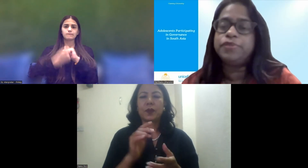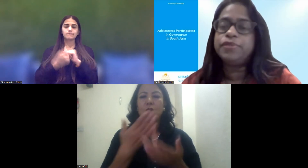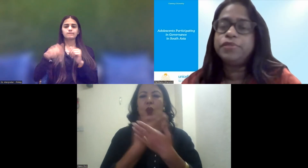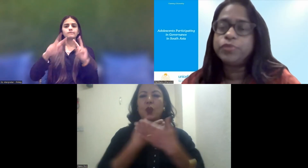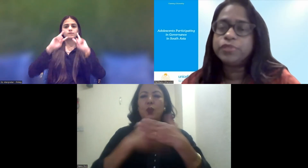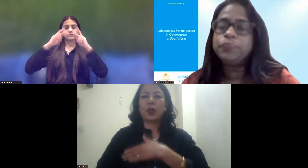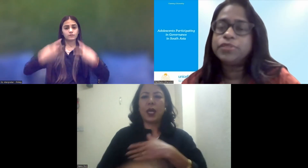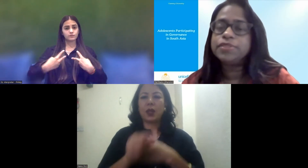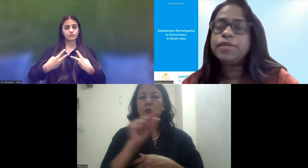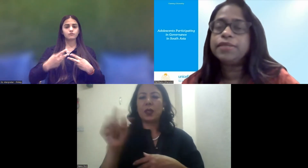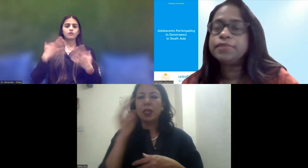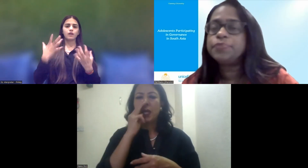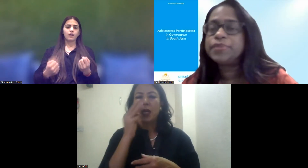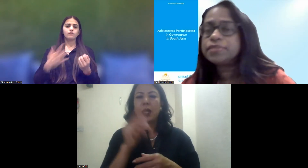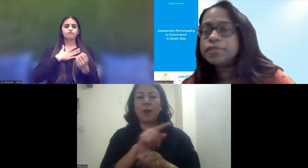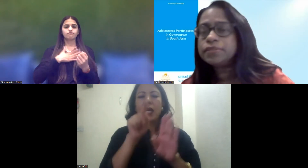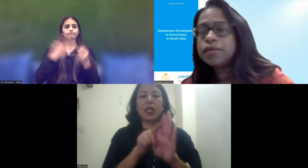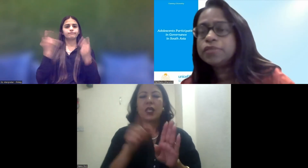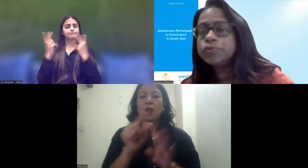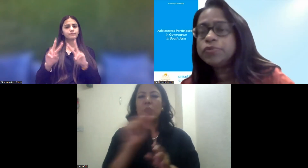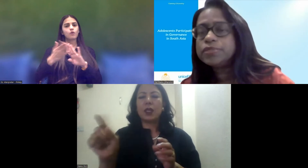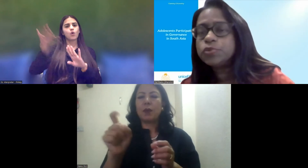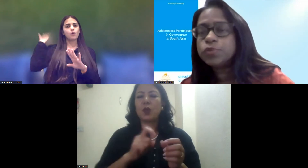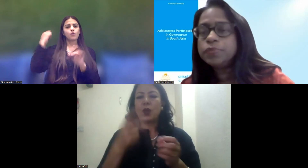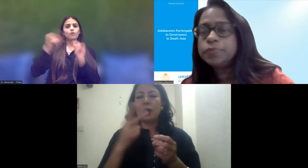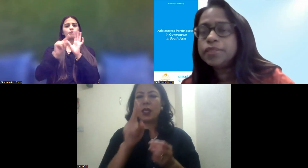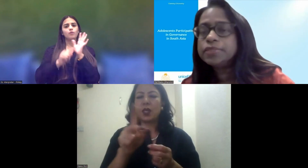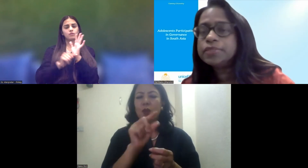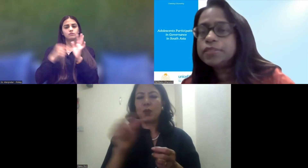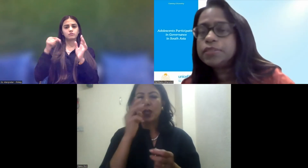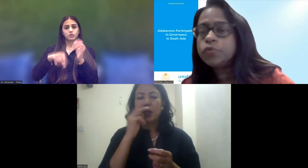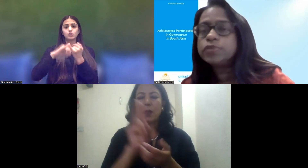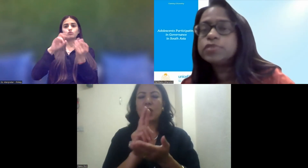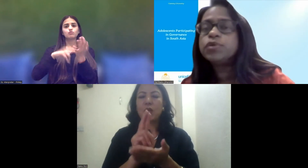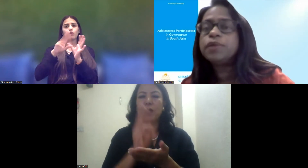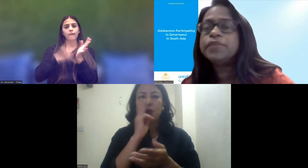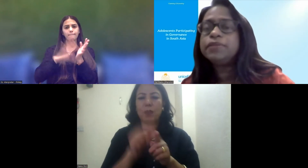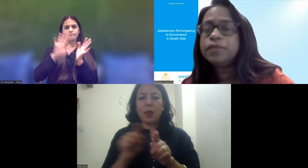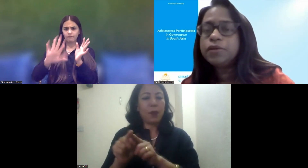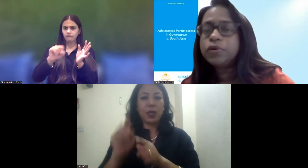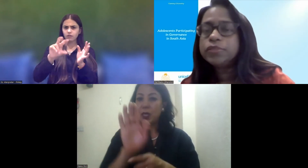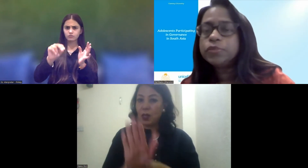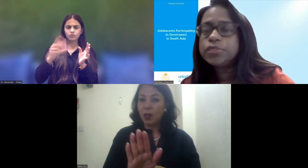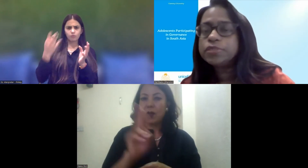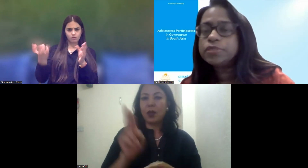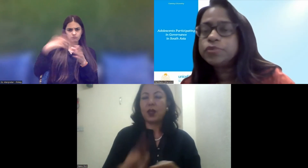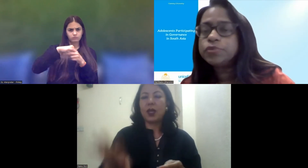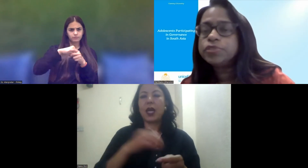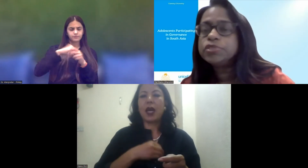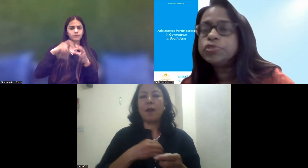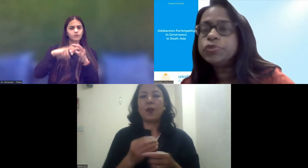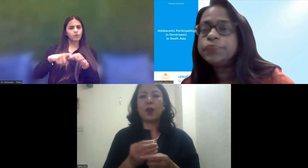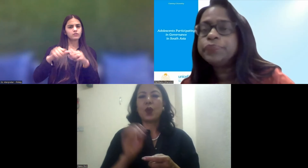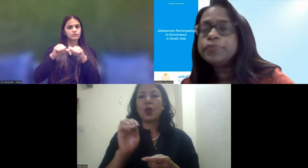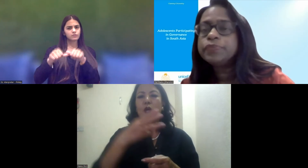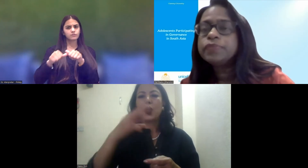revived the older policy and it's being strengthened. I don't know whether Sonam is here or wants to come in on the question to